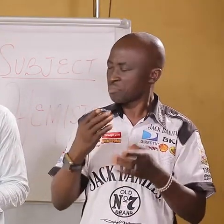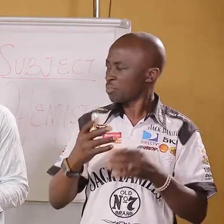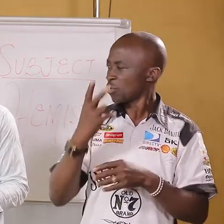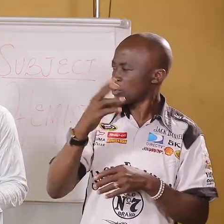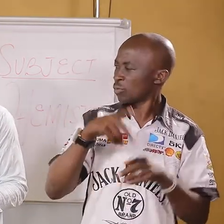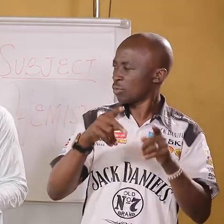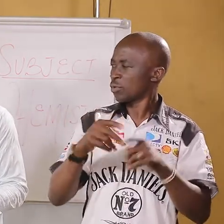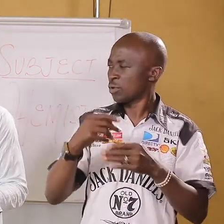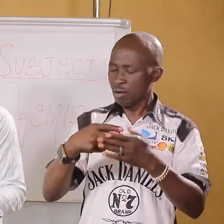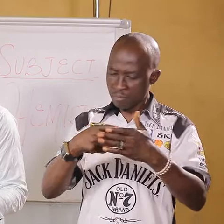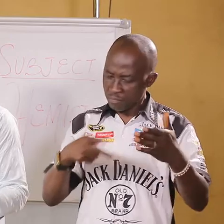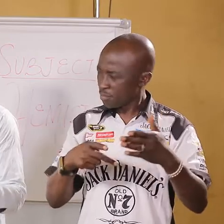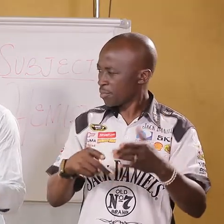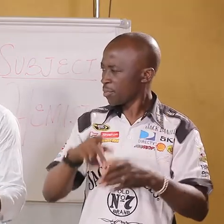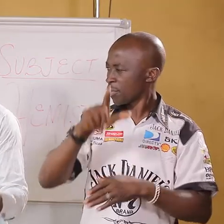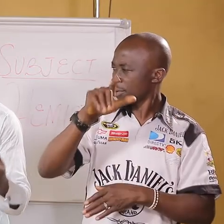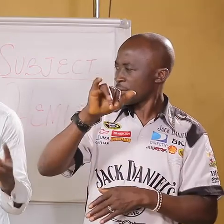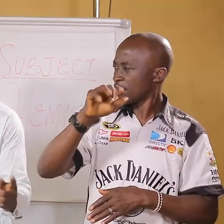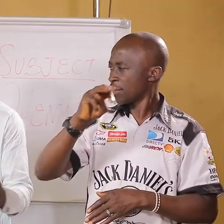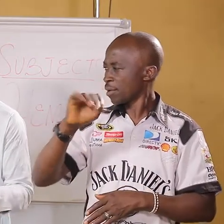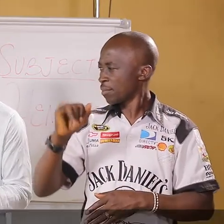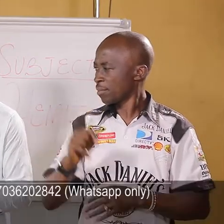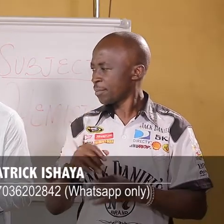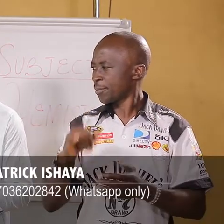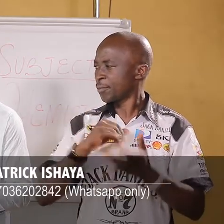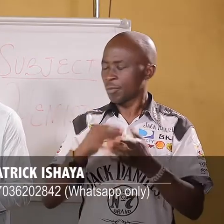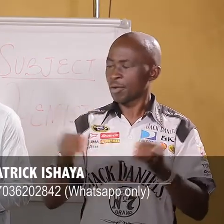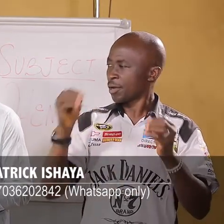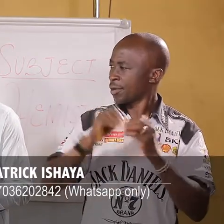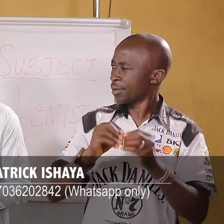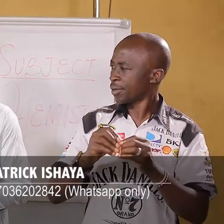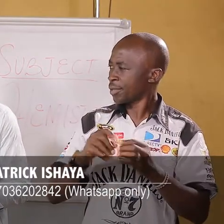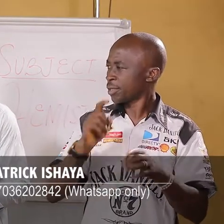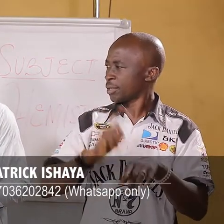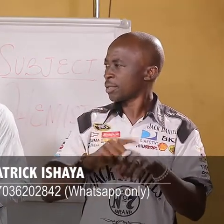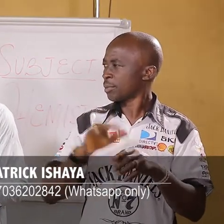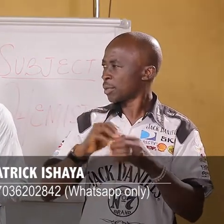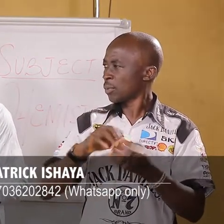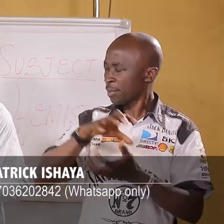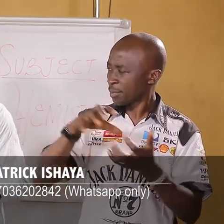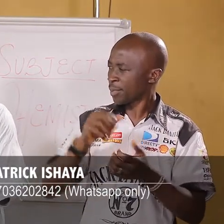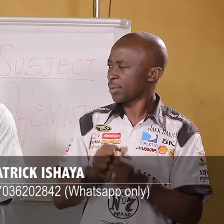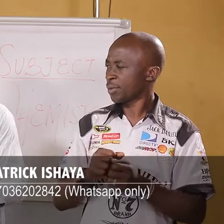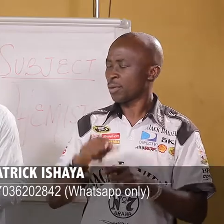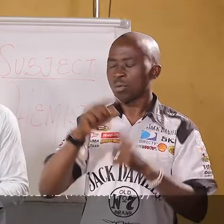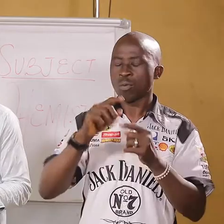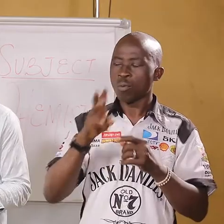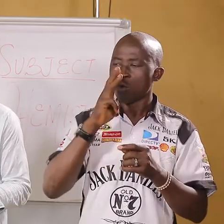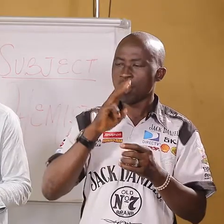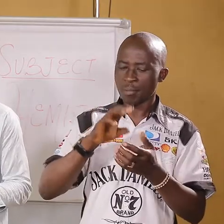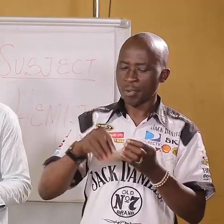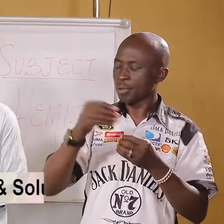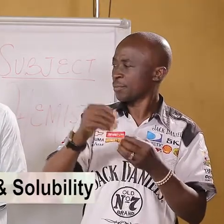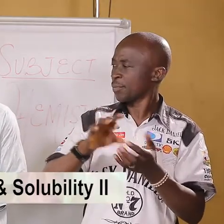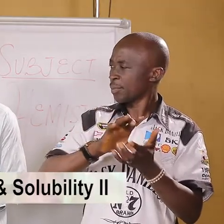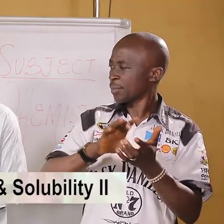pre-liming, that is, it is added in the coagulation process, and sometimes we also add it at the end when the water is properly treated.